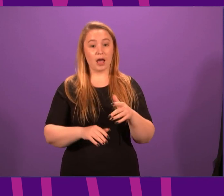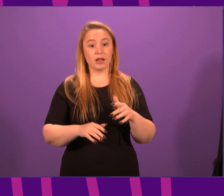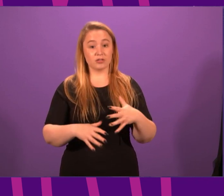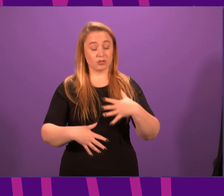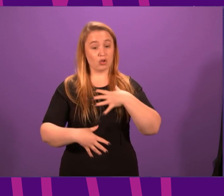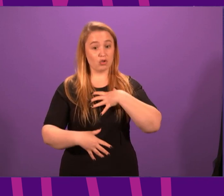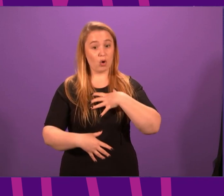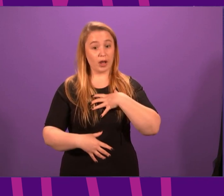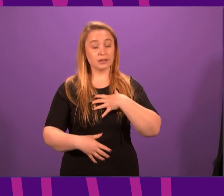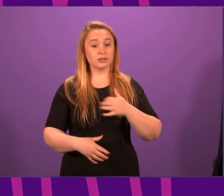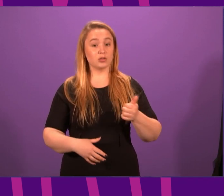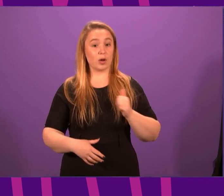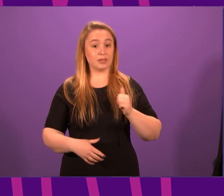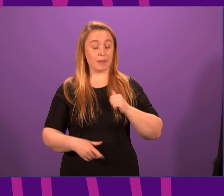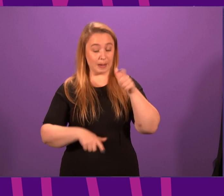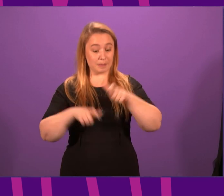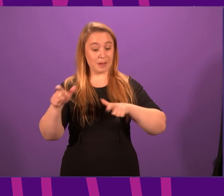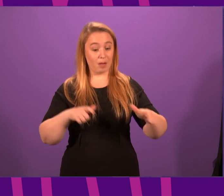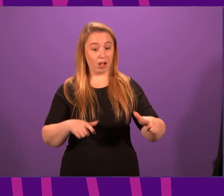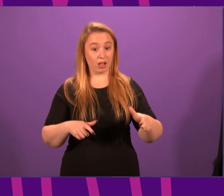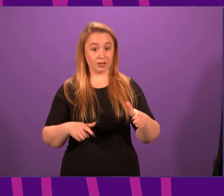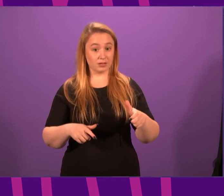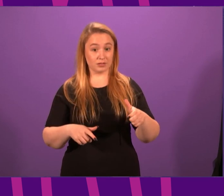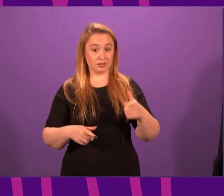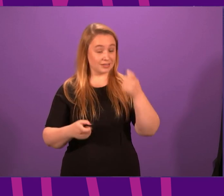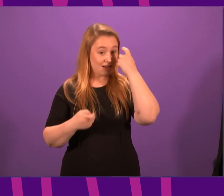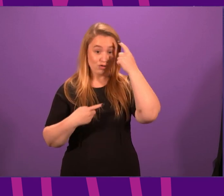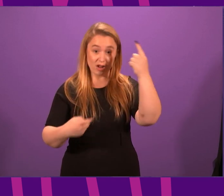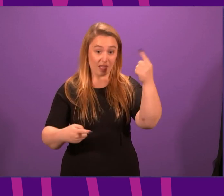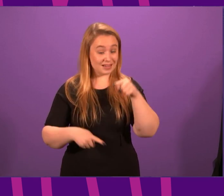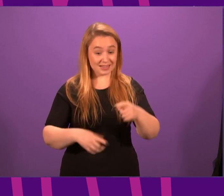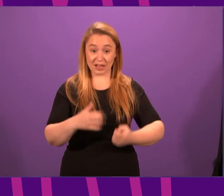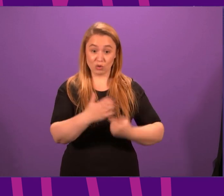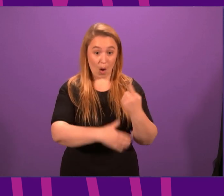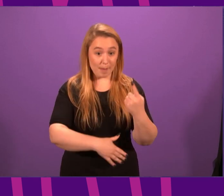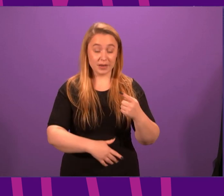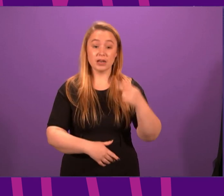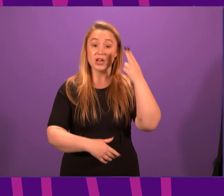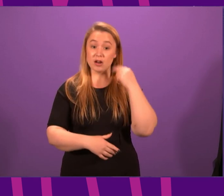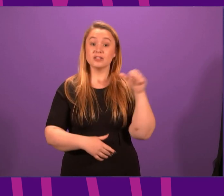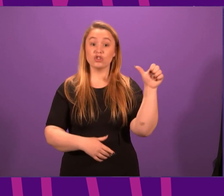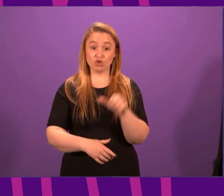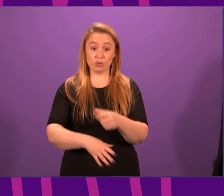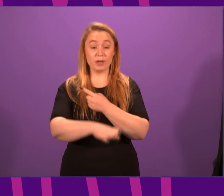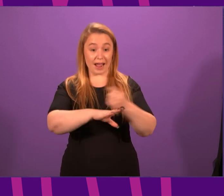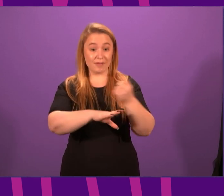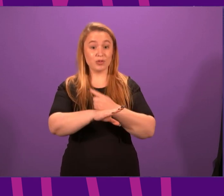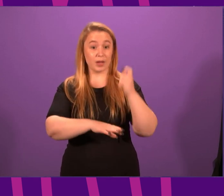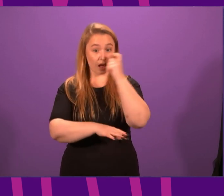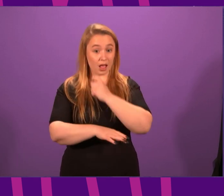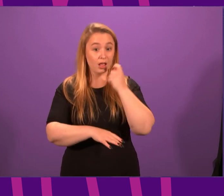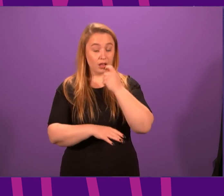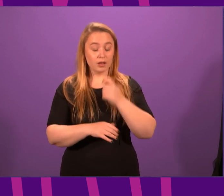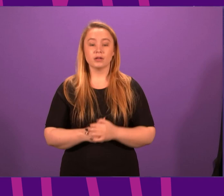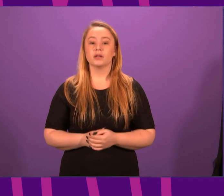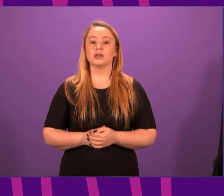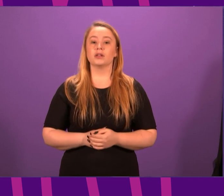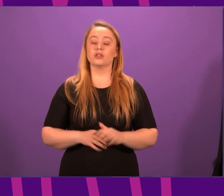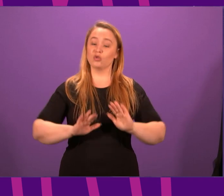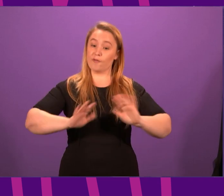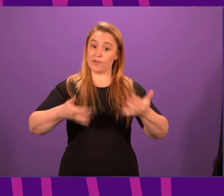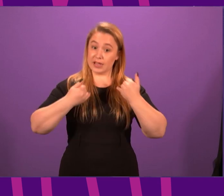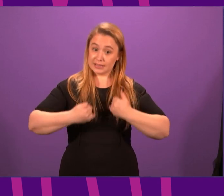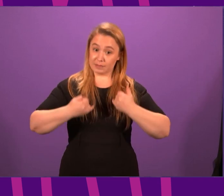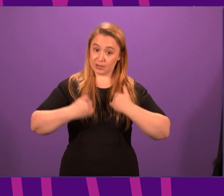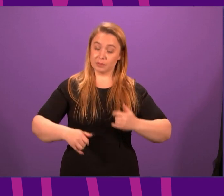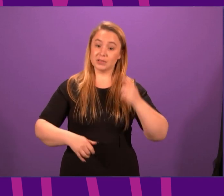of people will be very surprised to learn that that isn't happening as a matter of course. So this asymptomatic testing is not